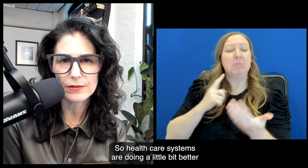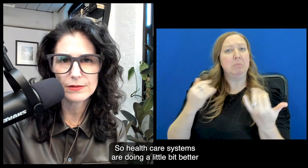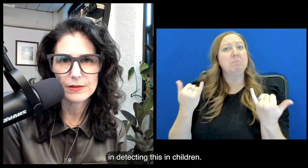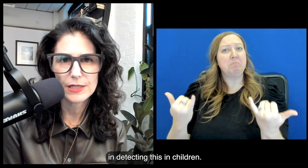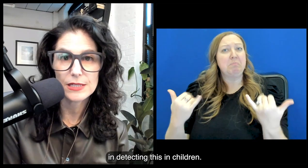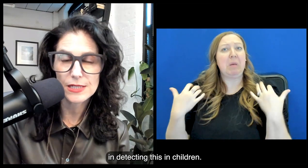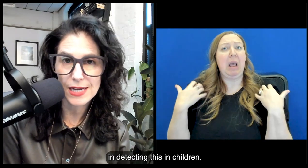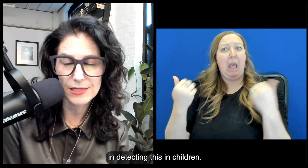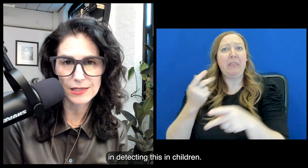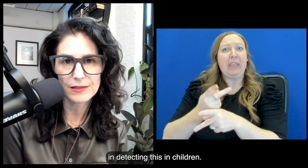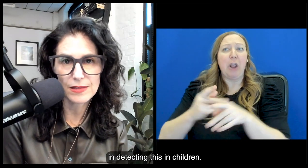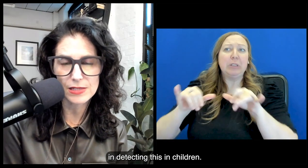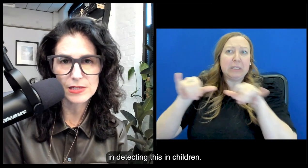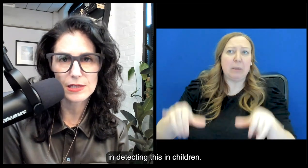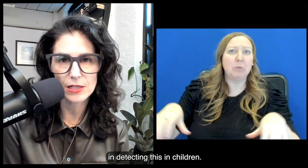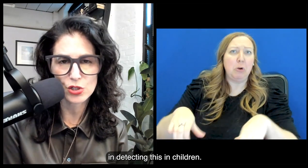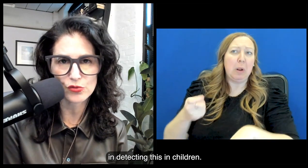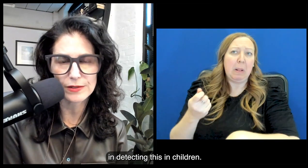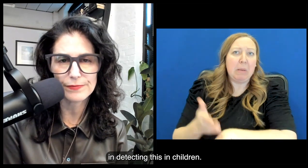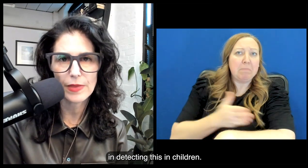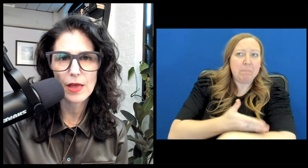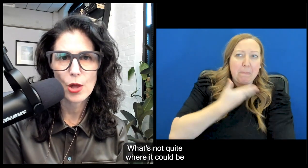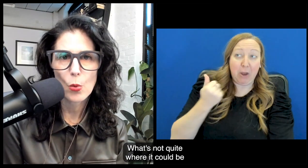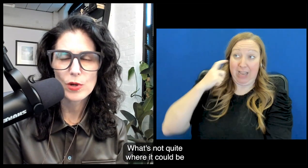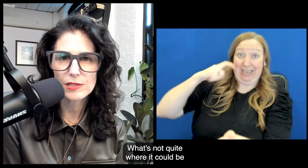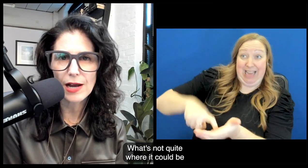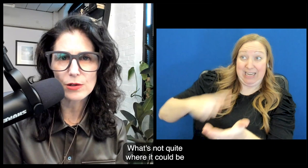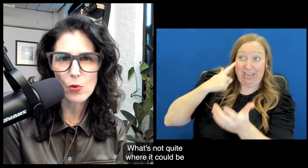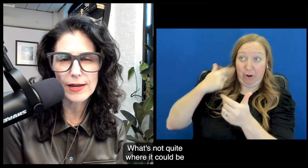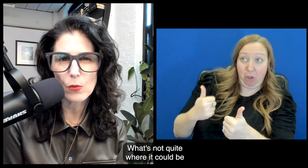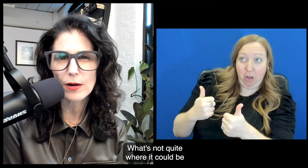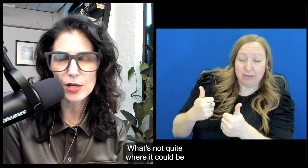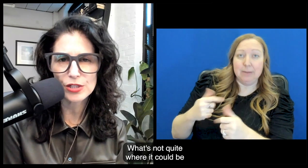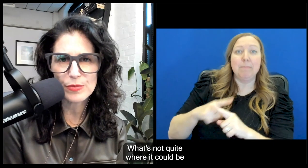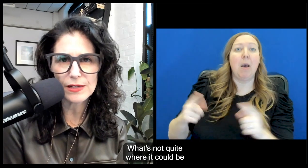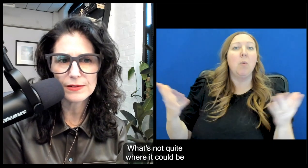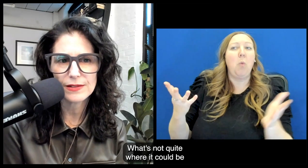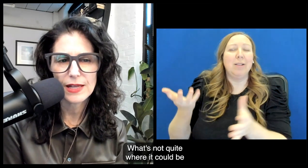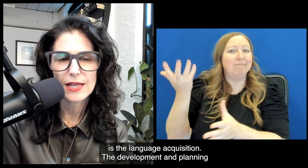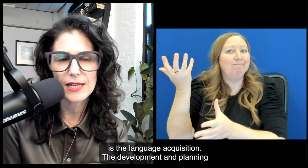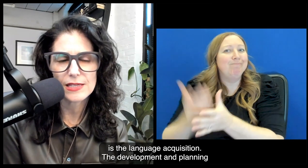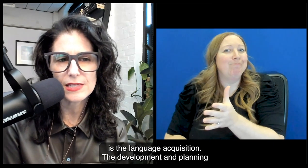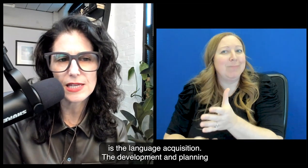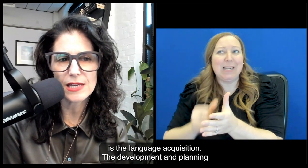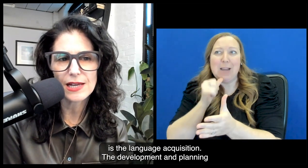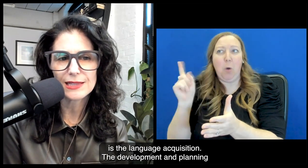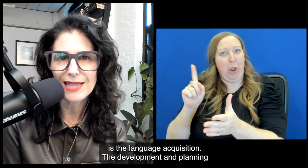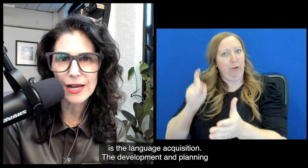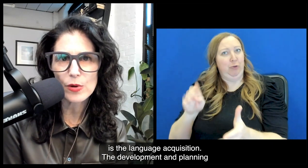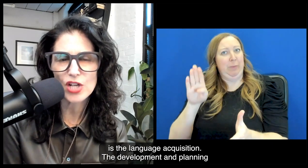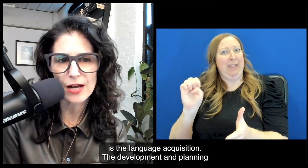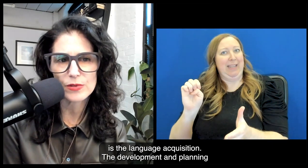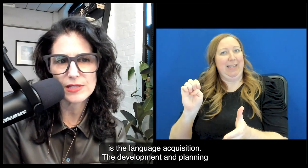bit better in detecting this in children. What's not quite where it could be is the